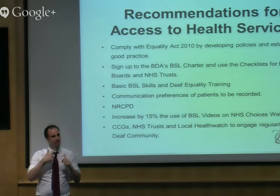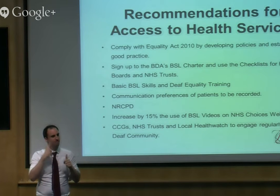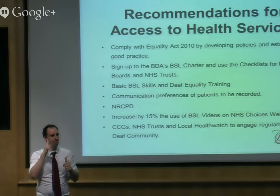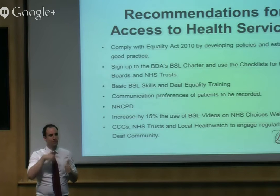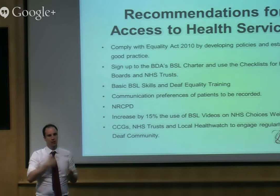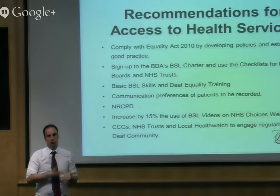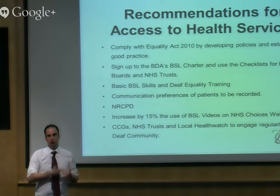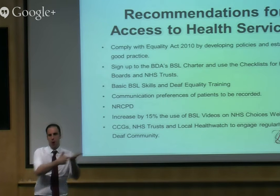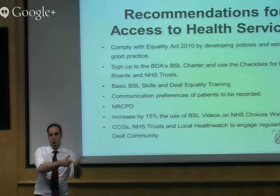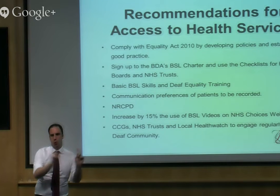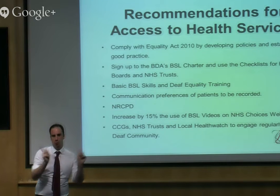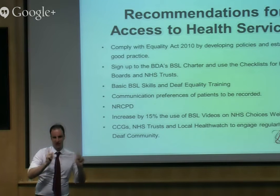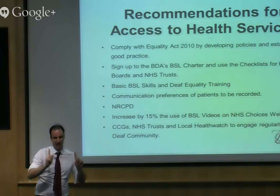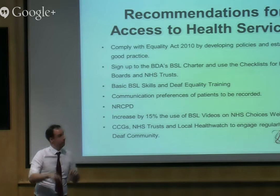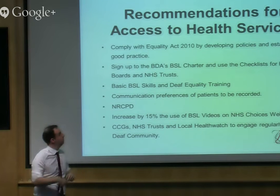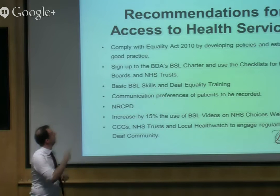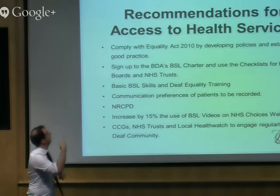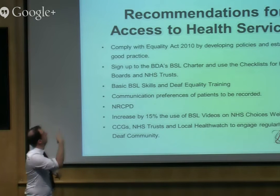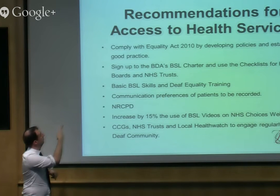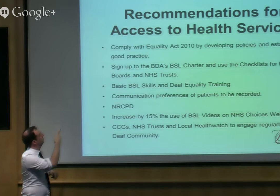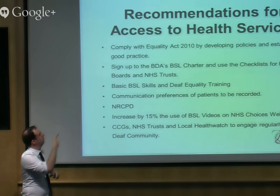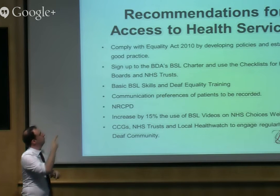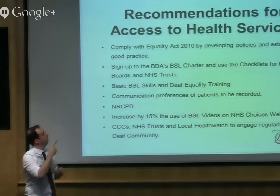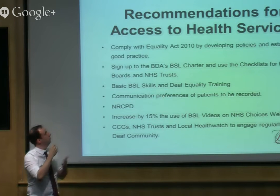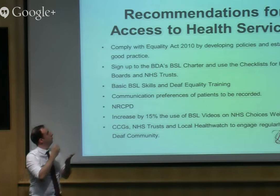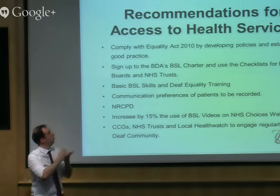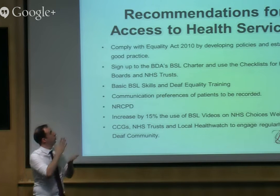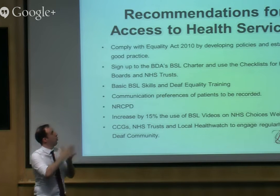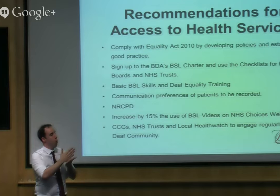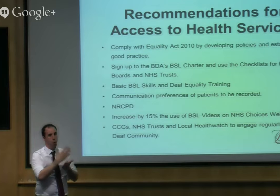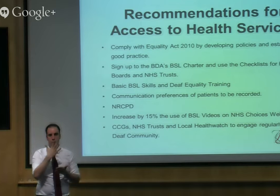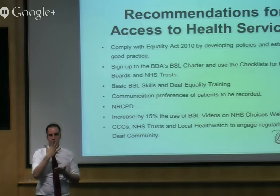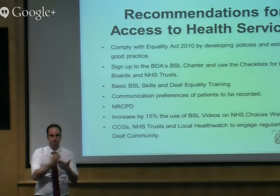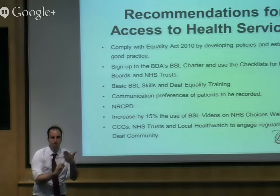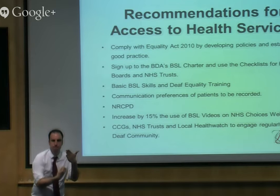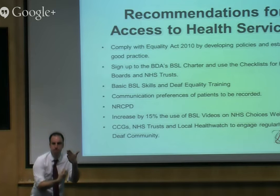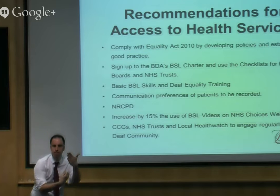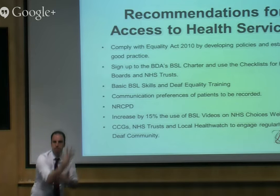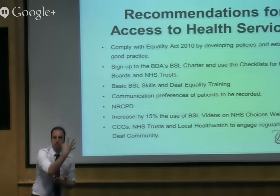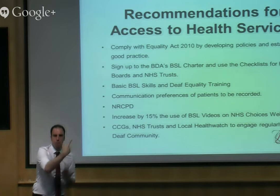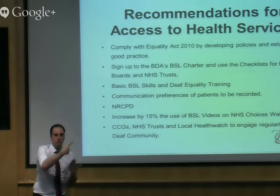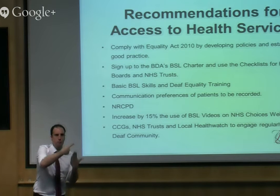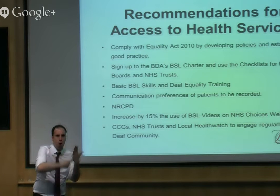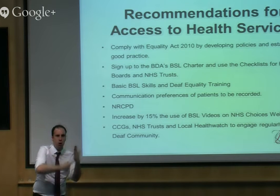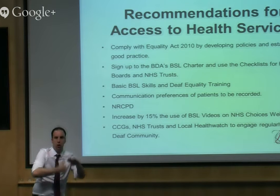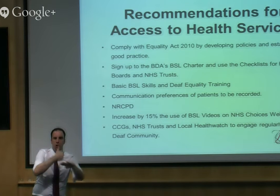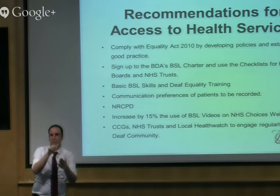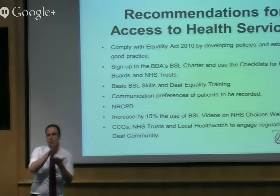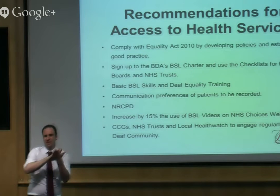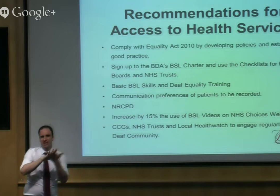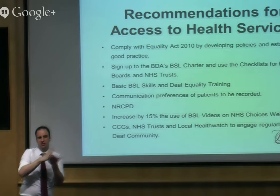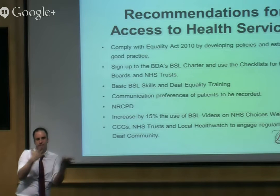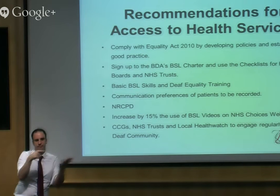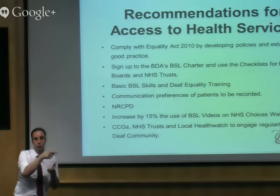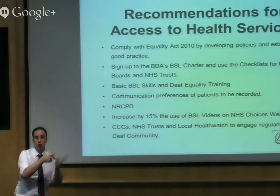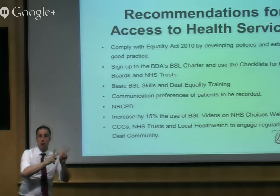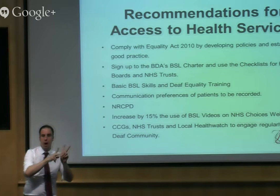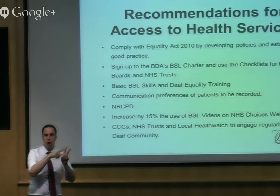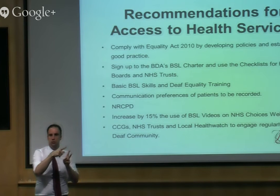So in terms of what we, as the British Deaf Association, recommended that they should have, we said that they should